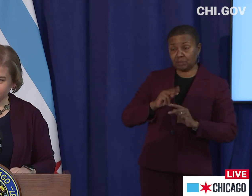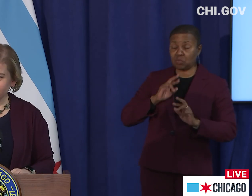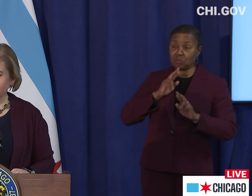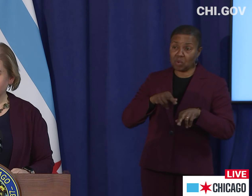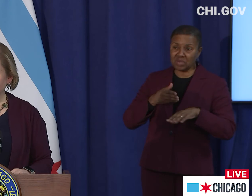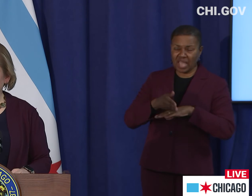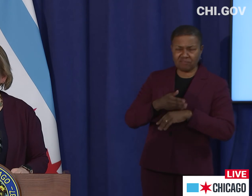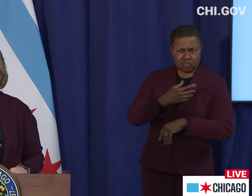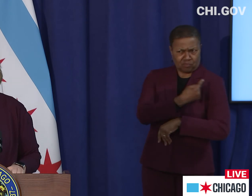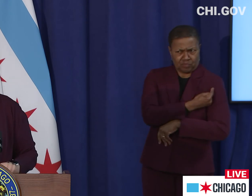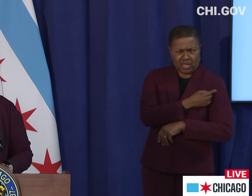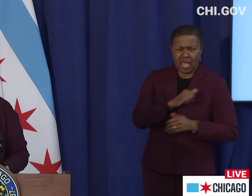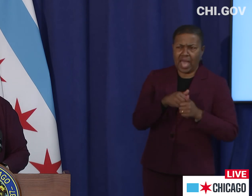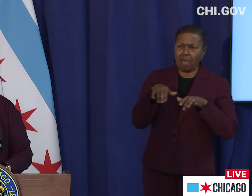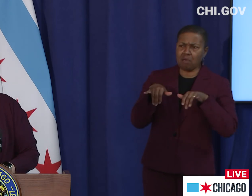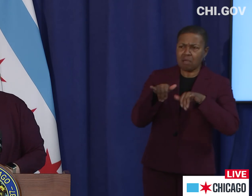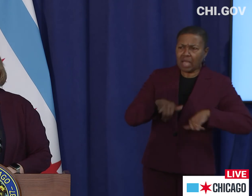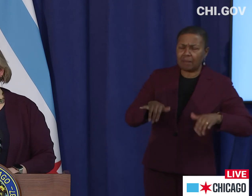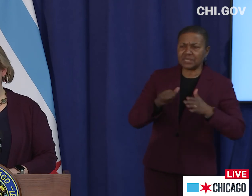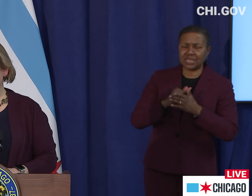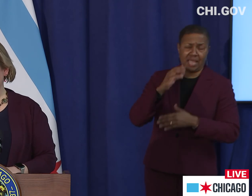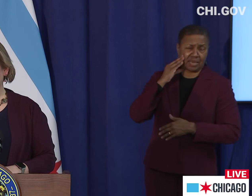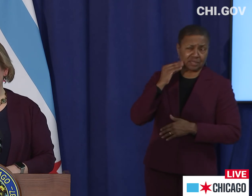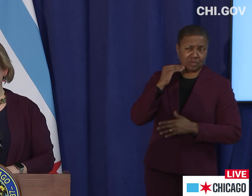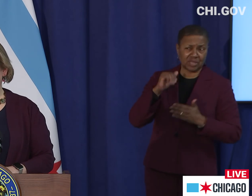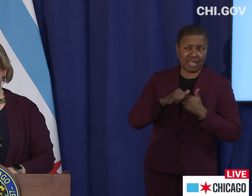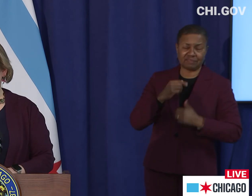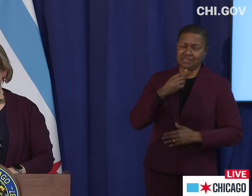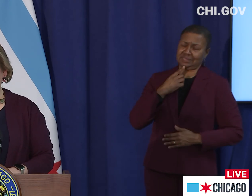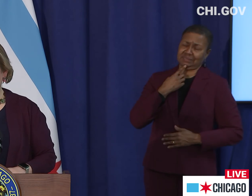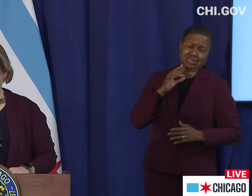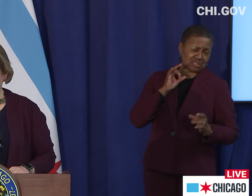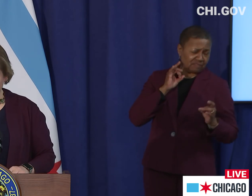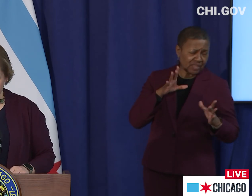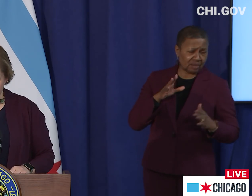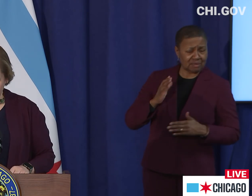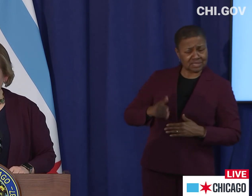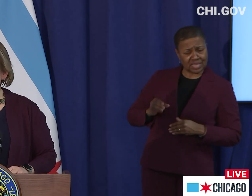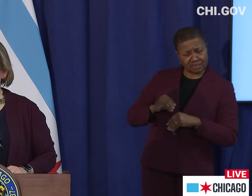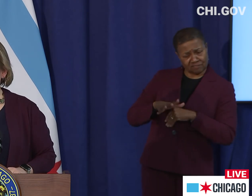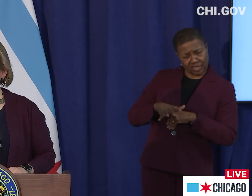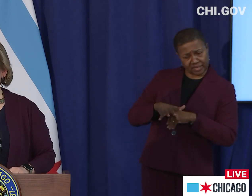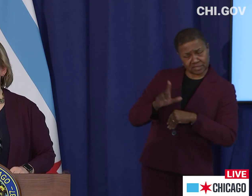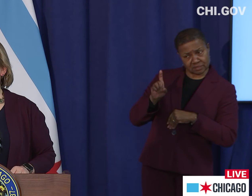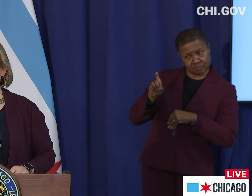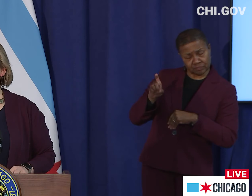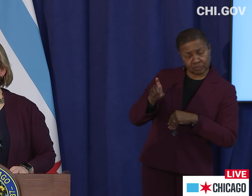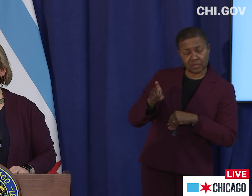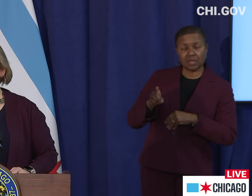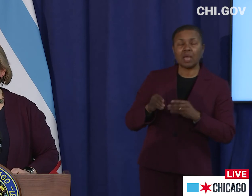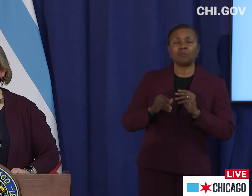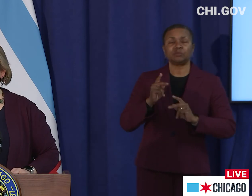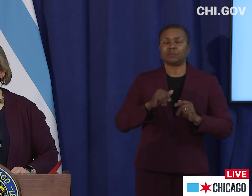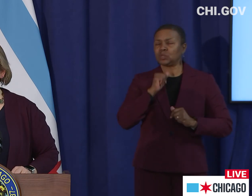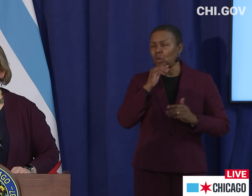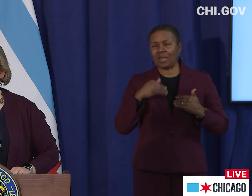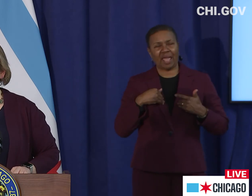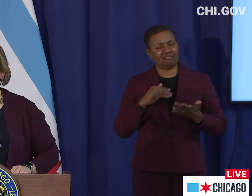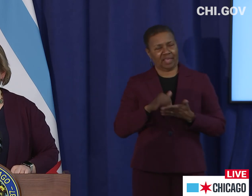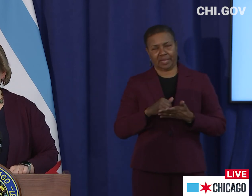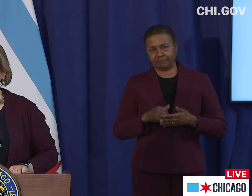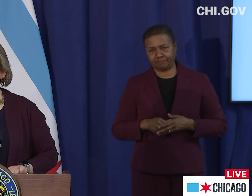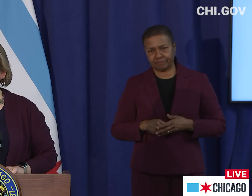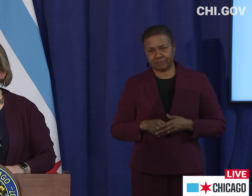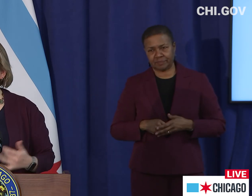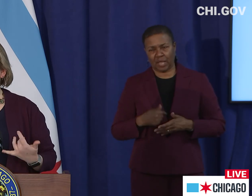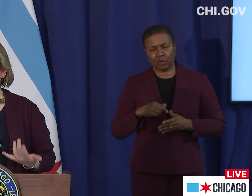in Chicago, and how common is the experience to have these severe side effects? Yeah, so most people do not have severe side effects. Let's be